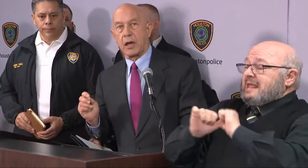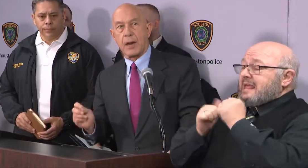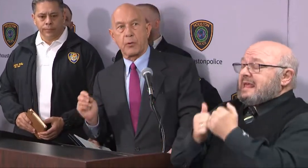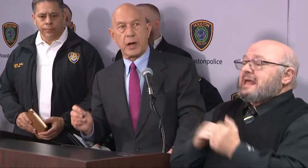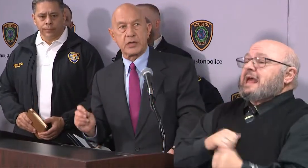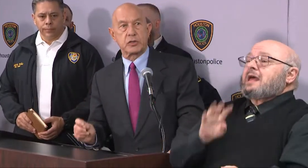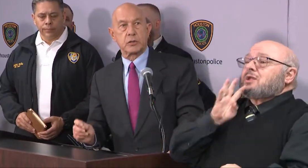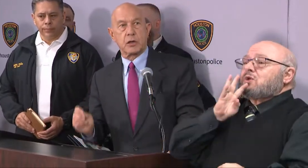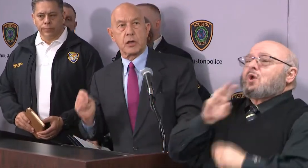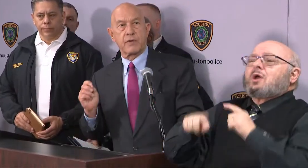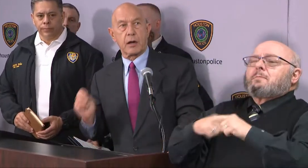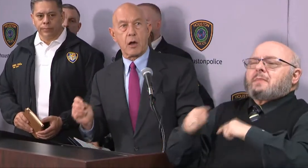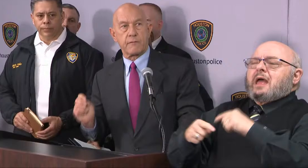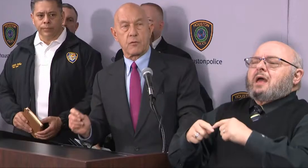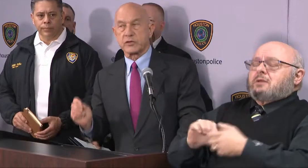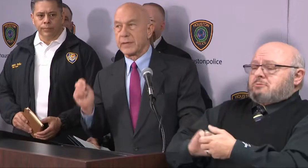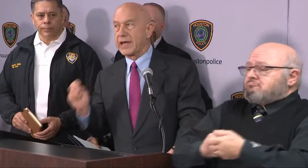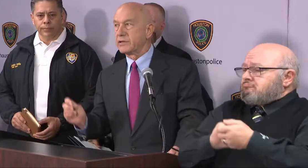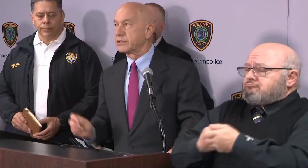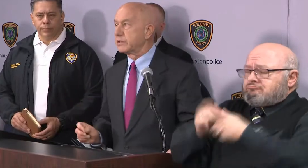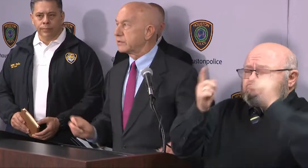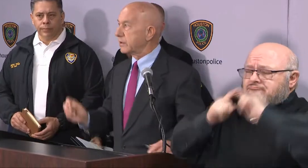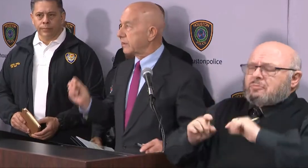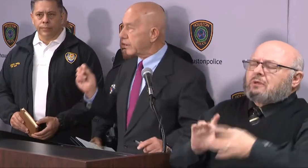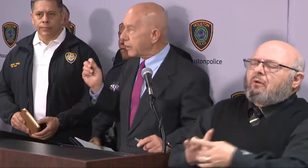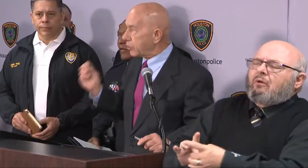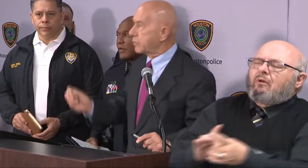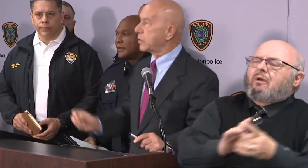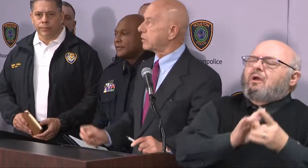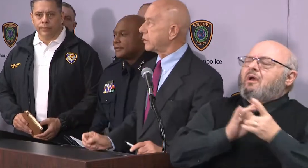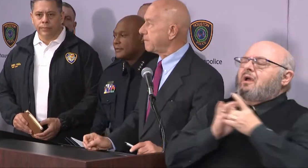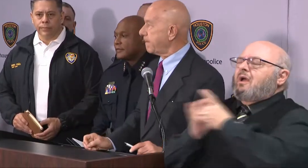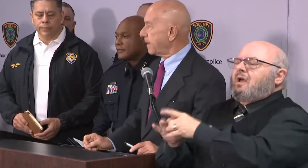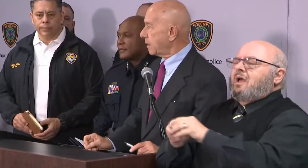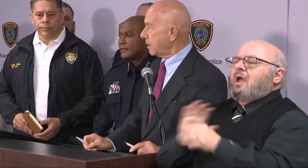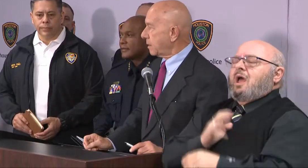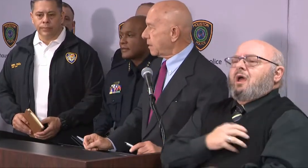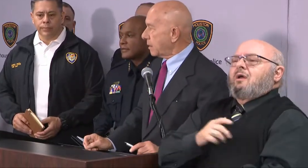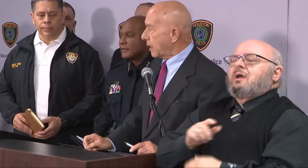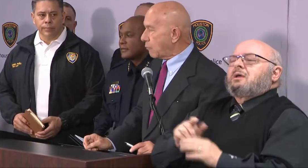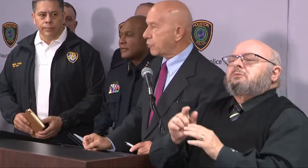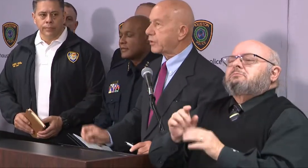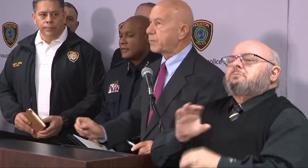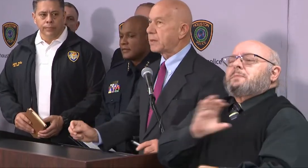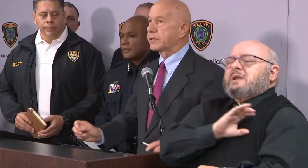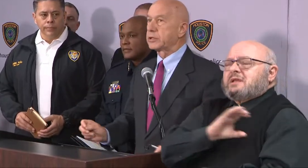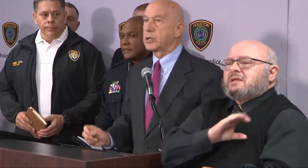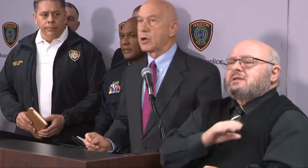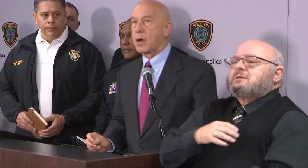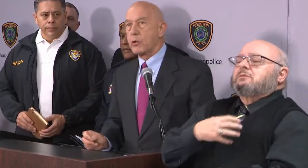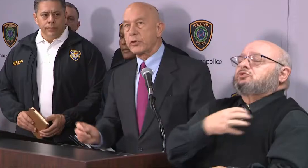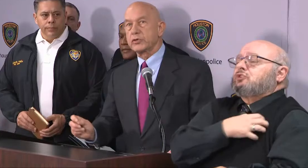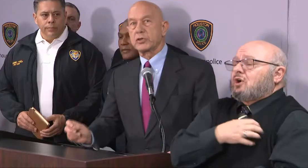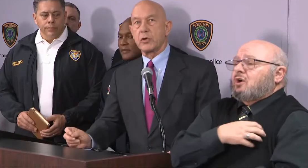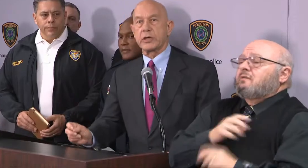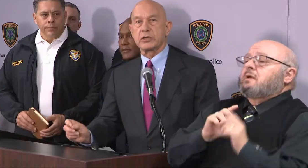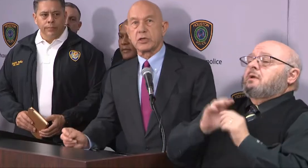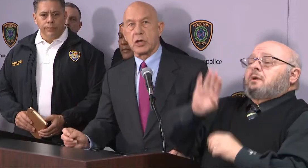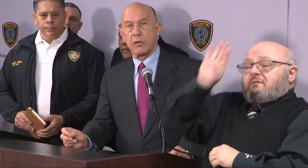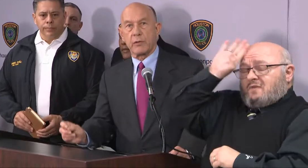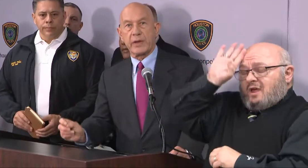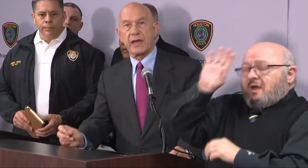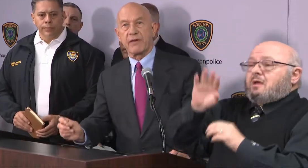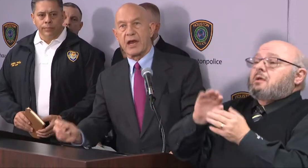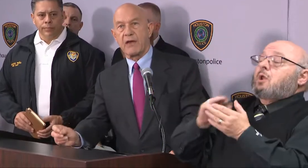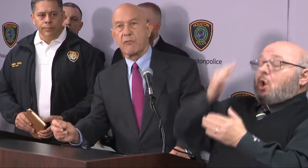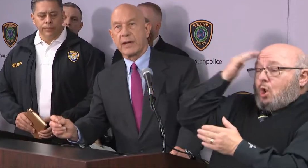about collaboration of our law enforcement agencies in our community. I want the public to know, I want Houstonians to